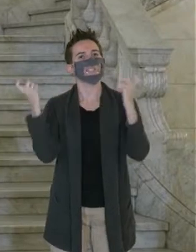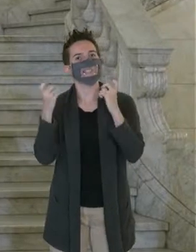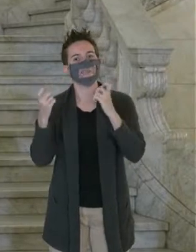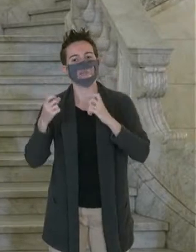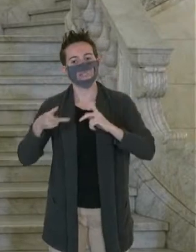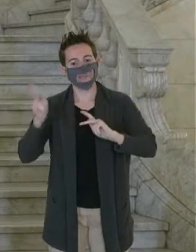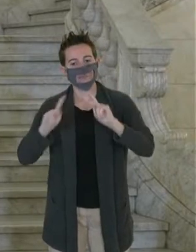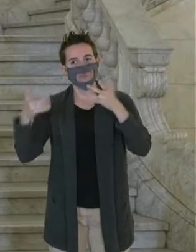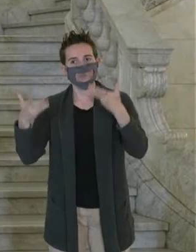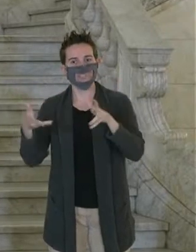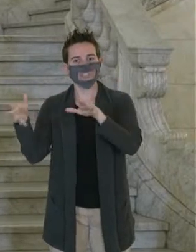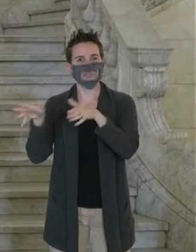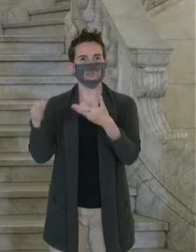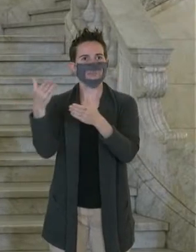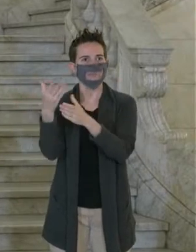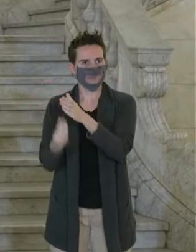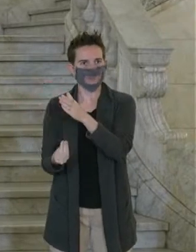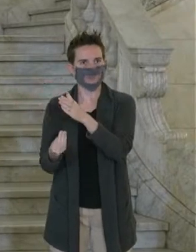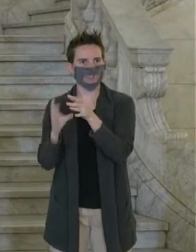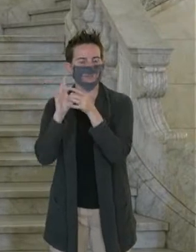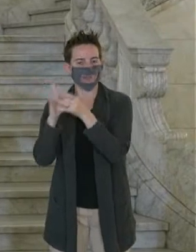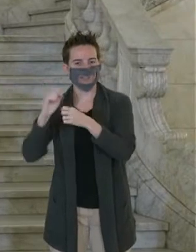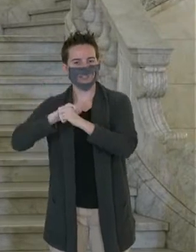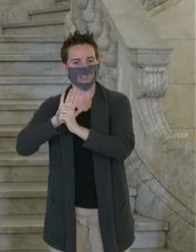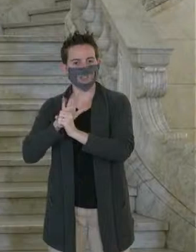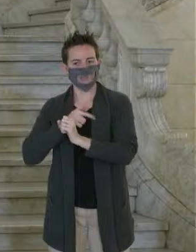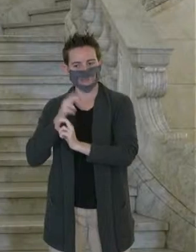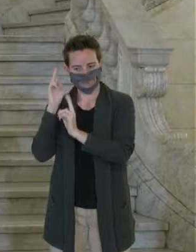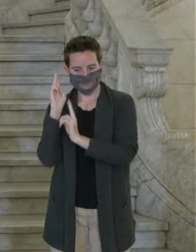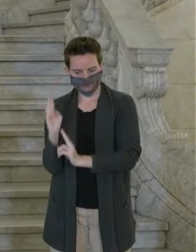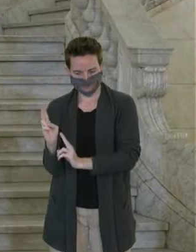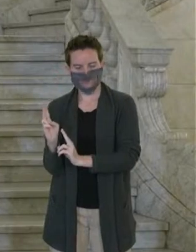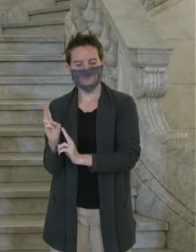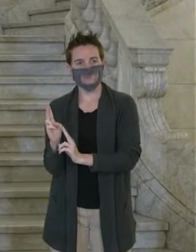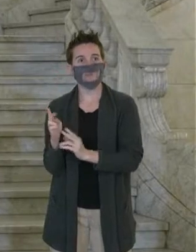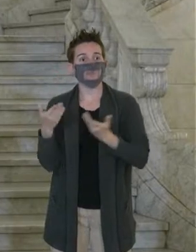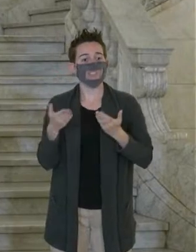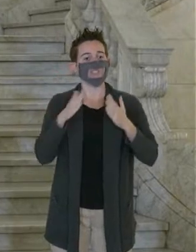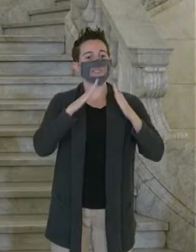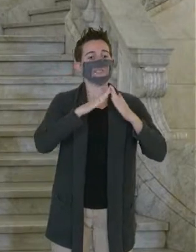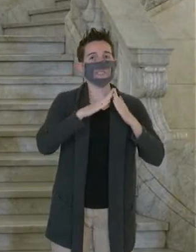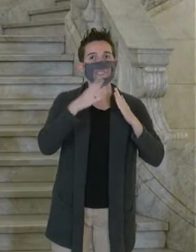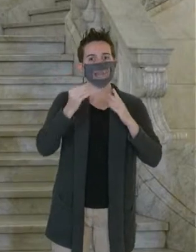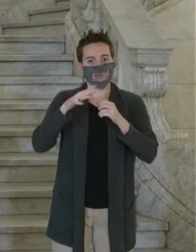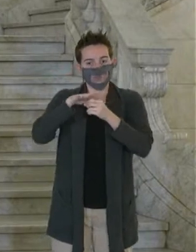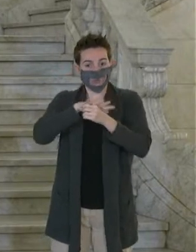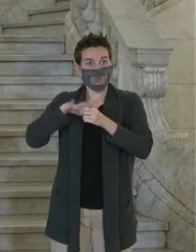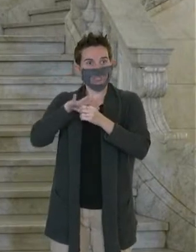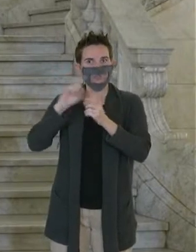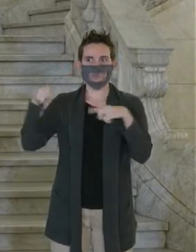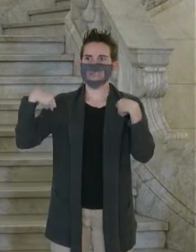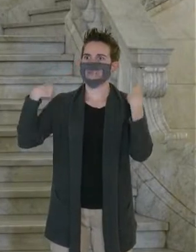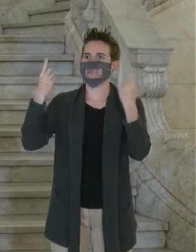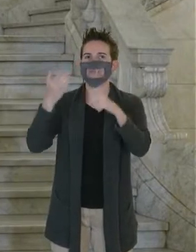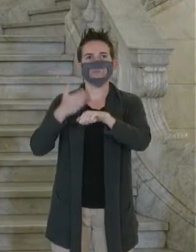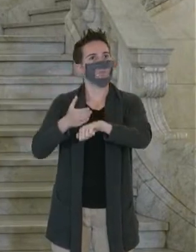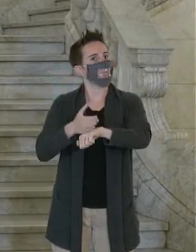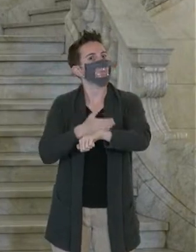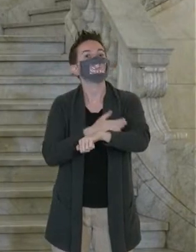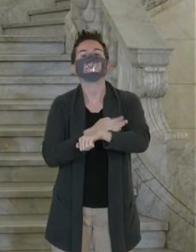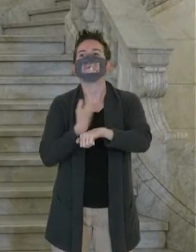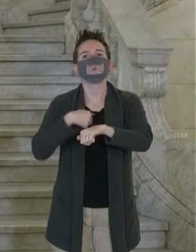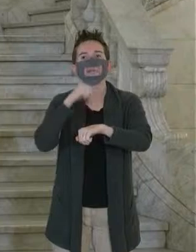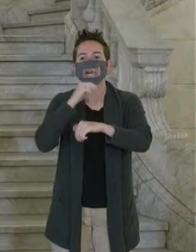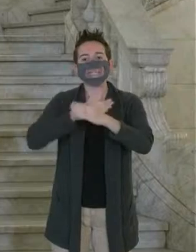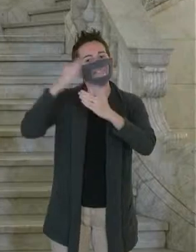lost their life due to COVID-19. As a city and region, we have come a long way, but we're not